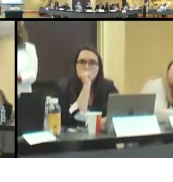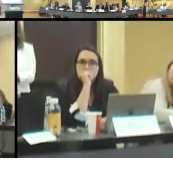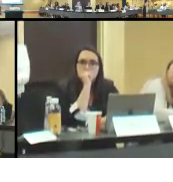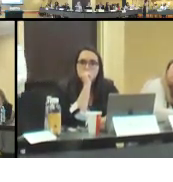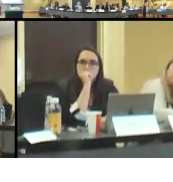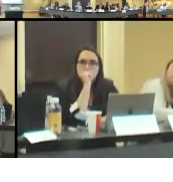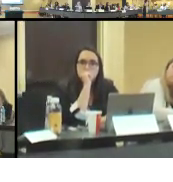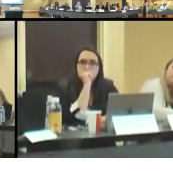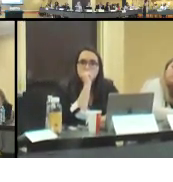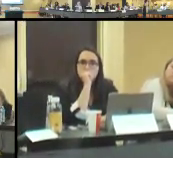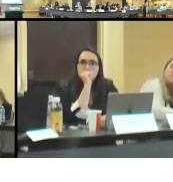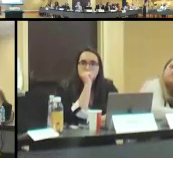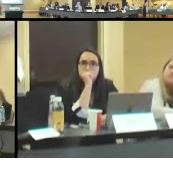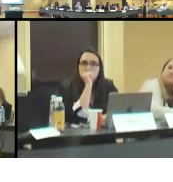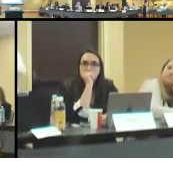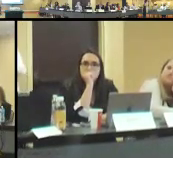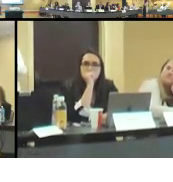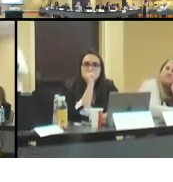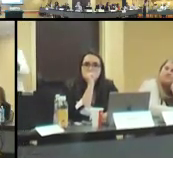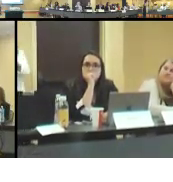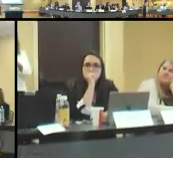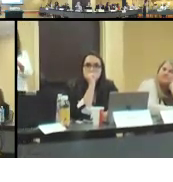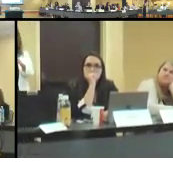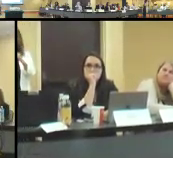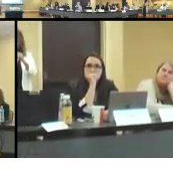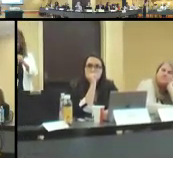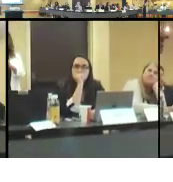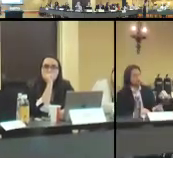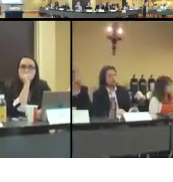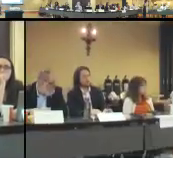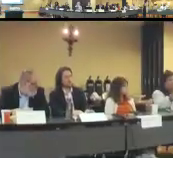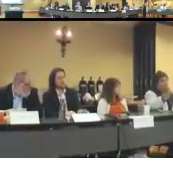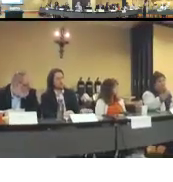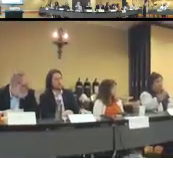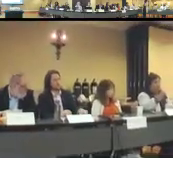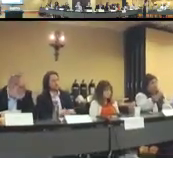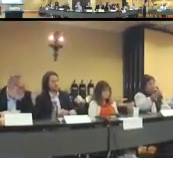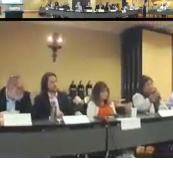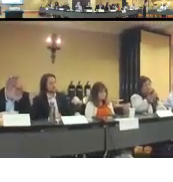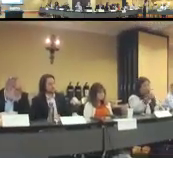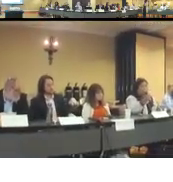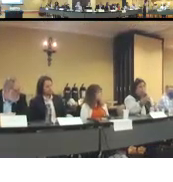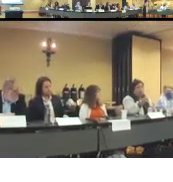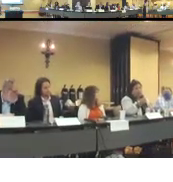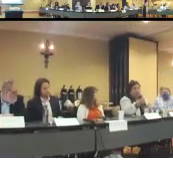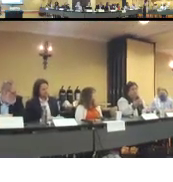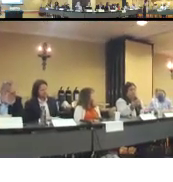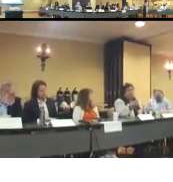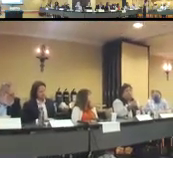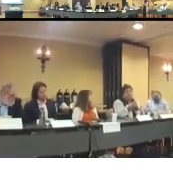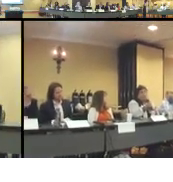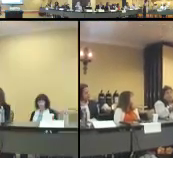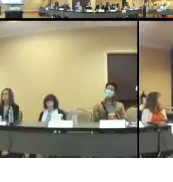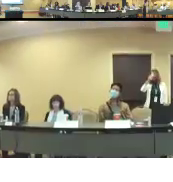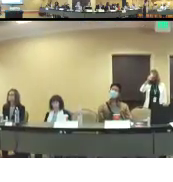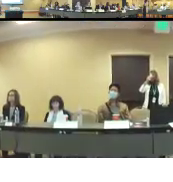now, despite what certain King County reports might say, there's a King County report that supposedly